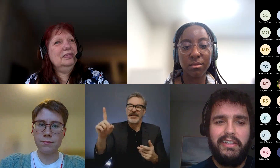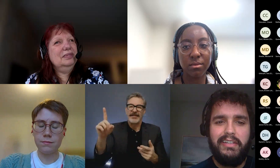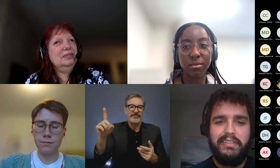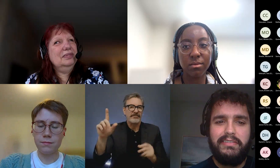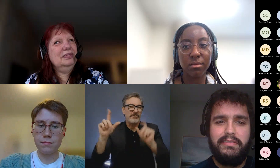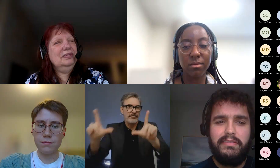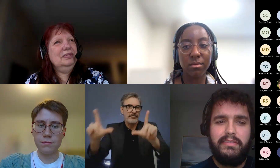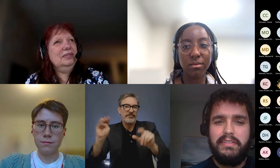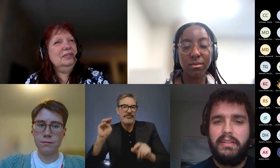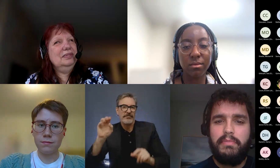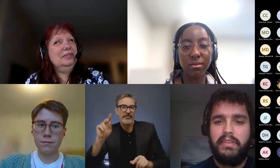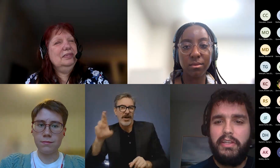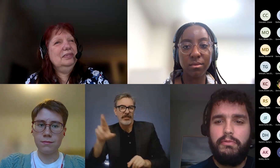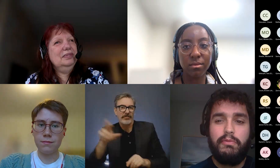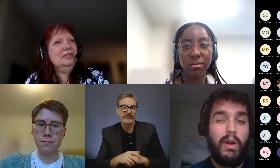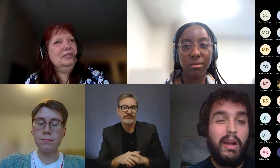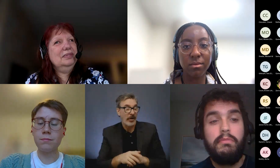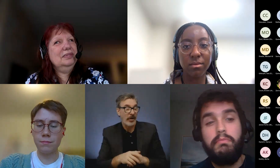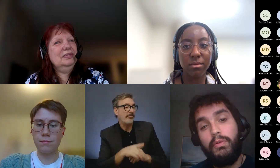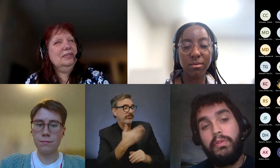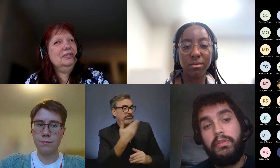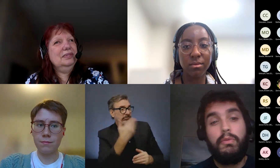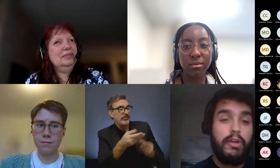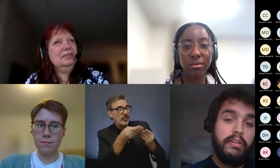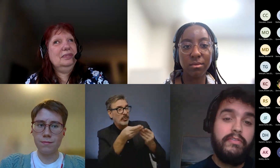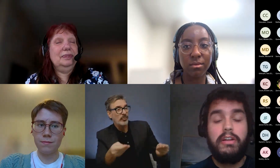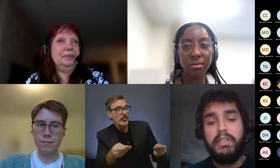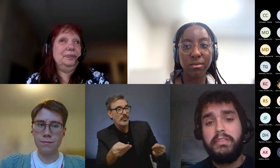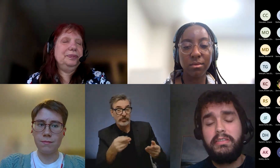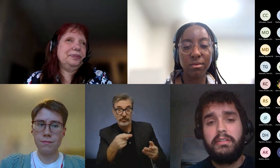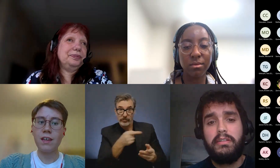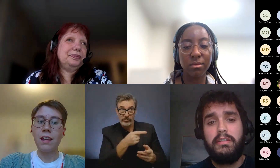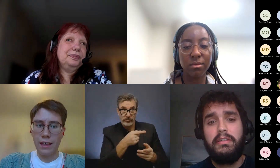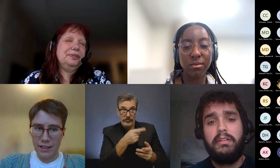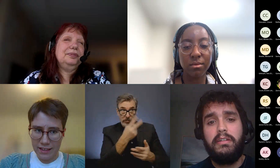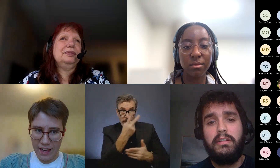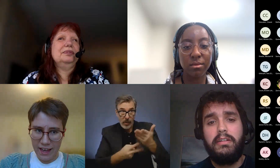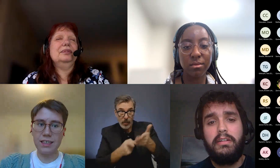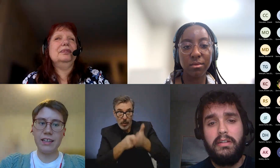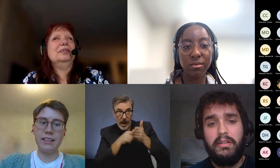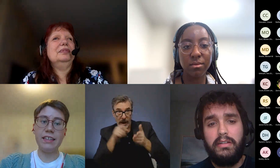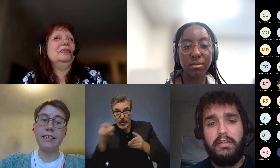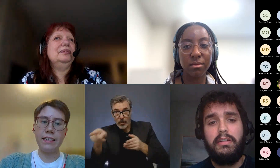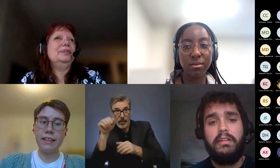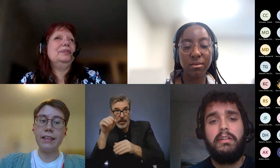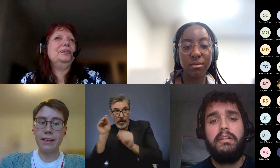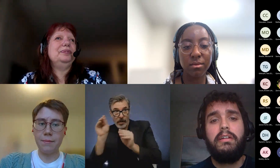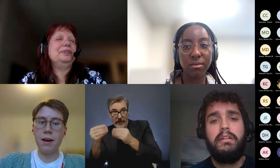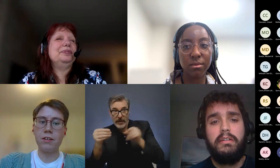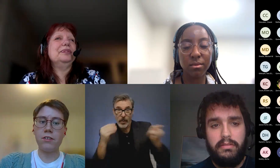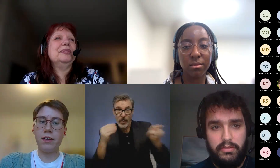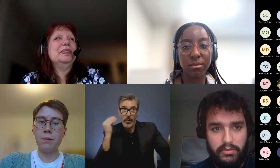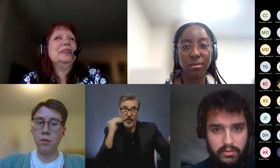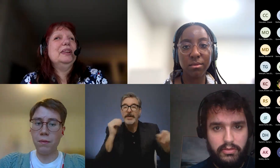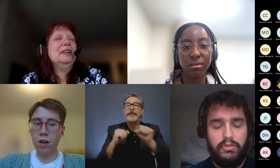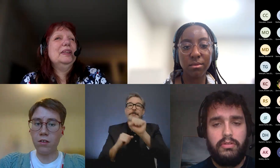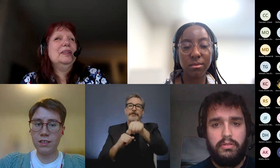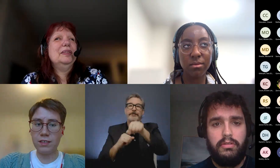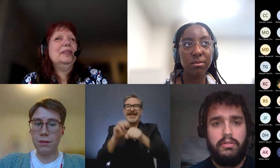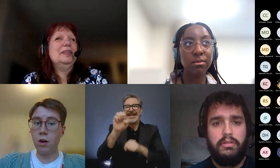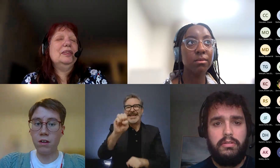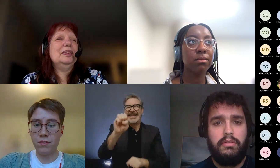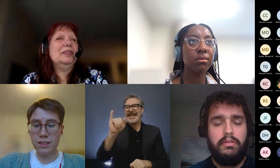Uh, Is this something that you would require in both your work environments? Yes, I need an e-ink monitor in both